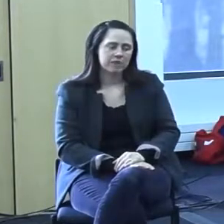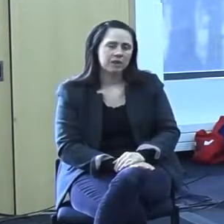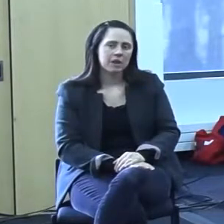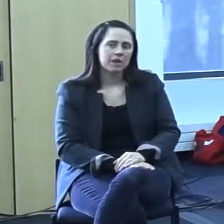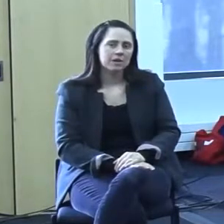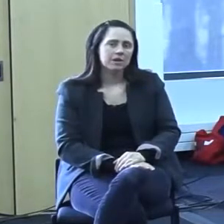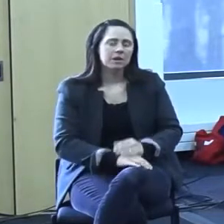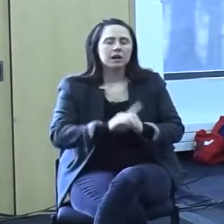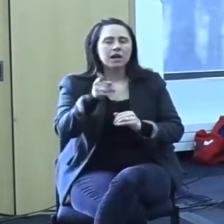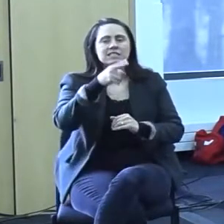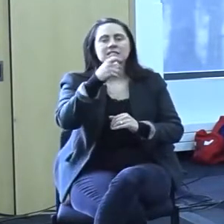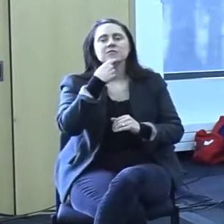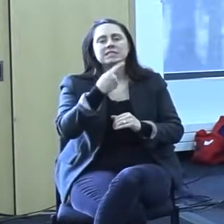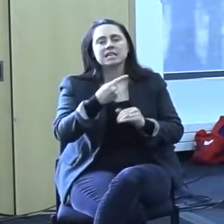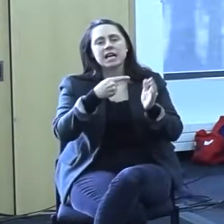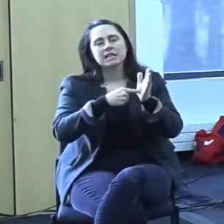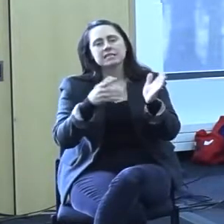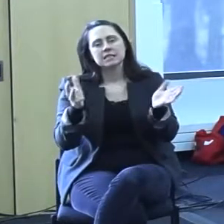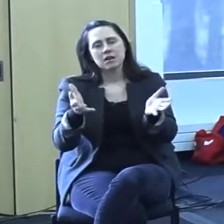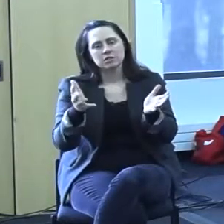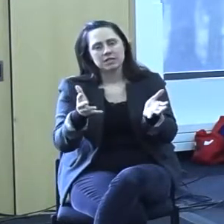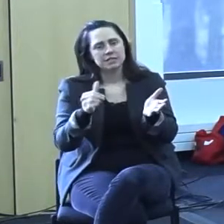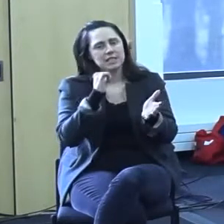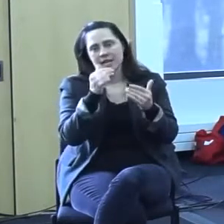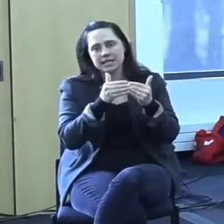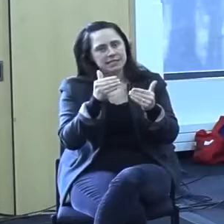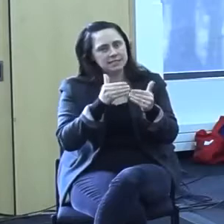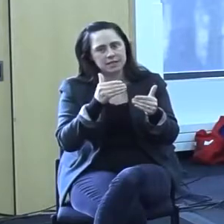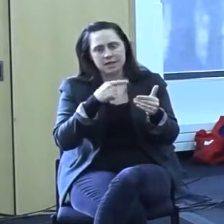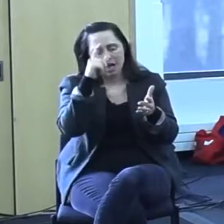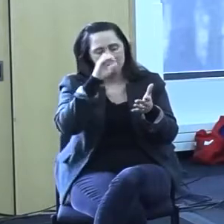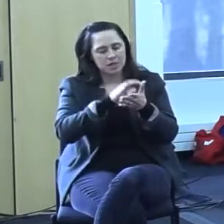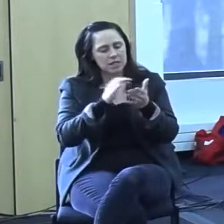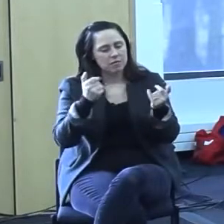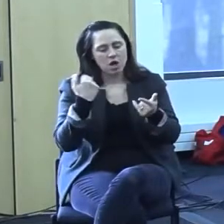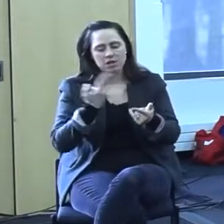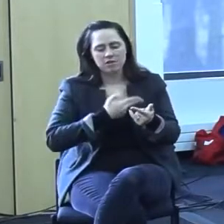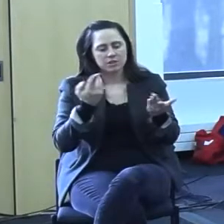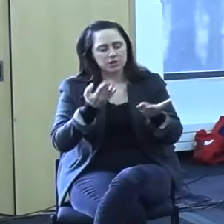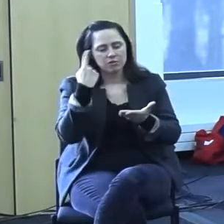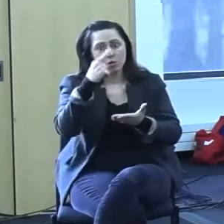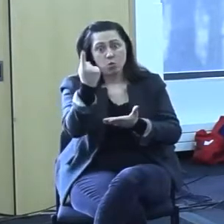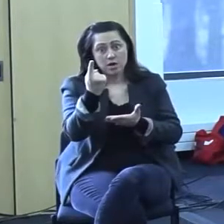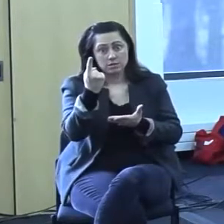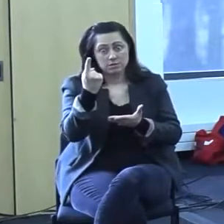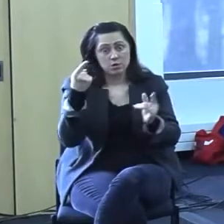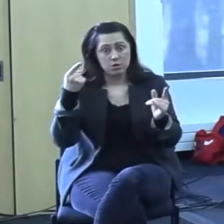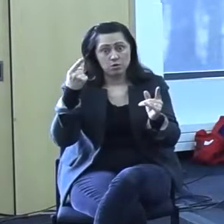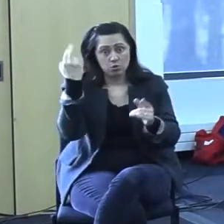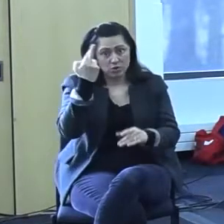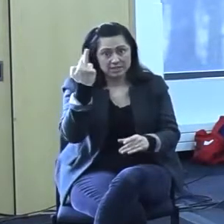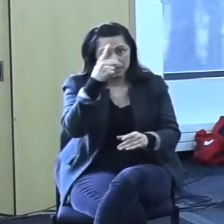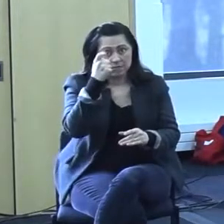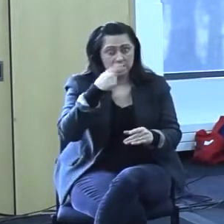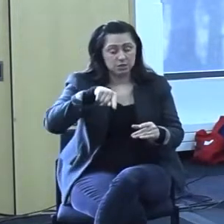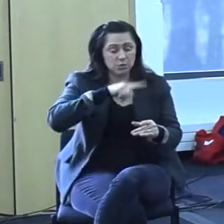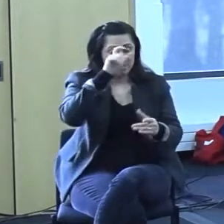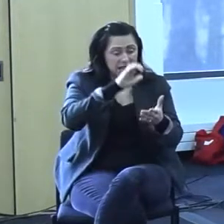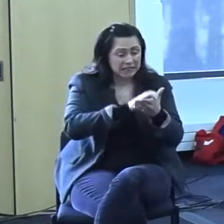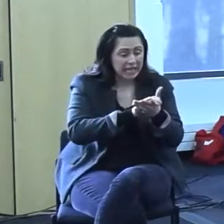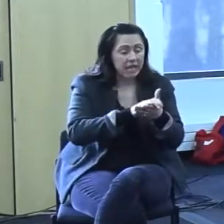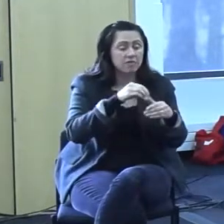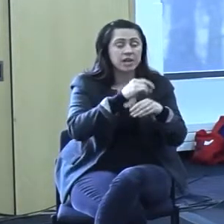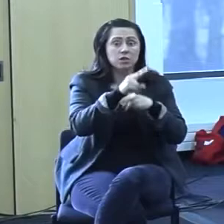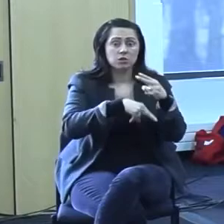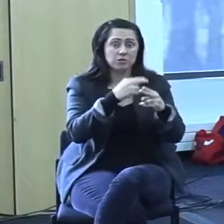I just have to say that this conversation is amazing. And I believe all of us are here for one reason, because we believe on universal design, we